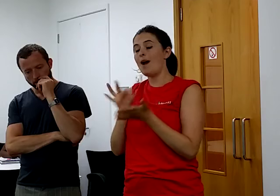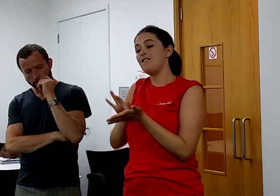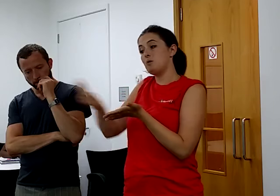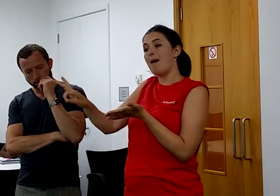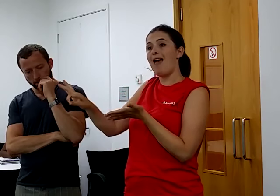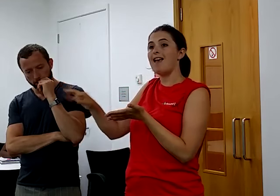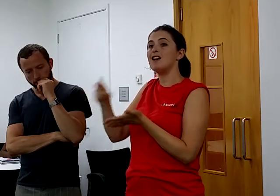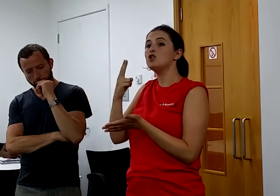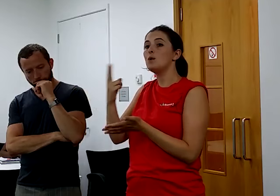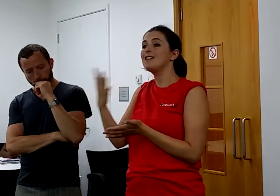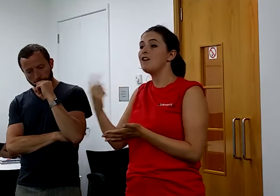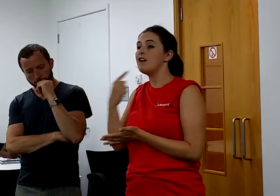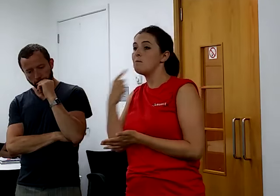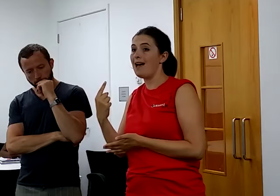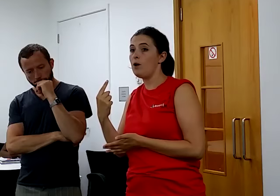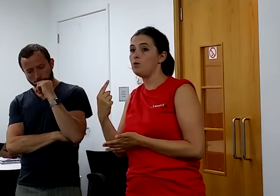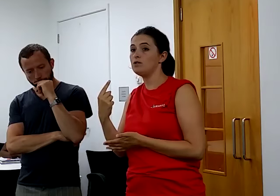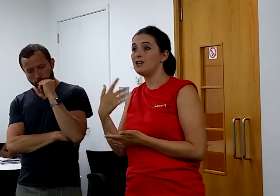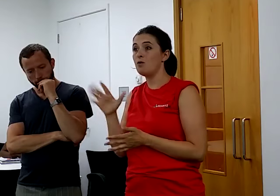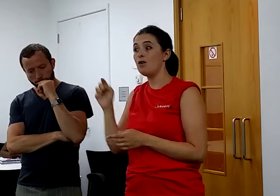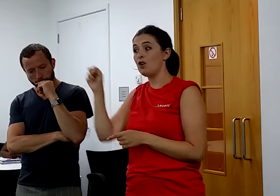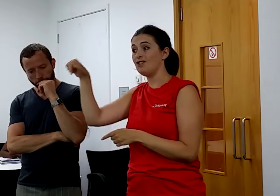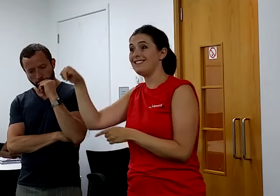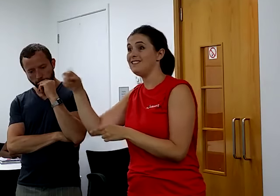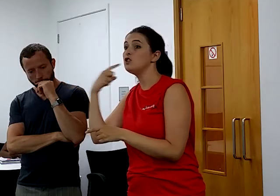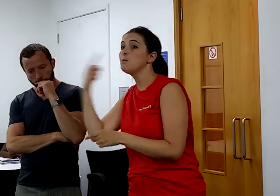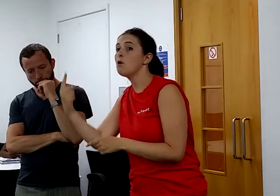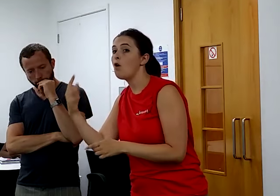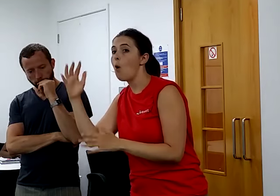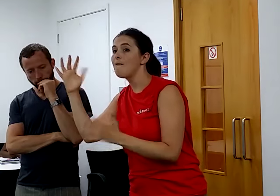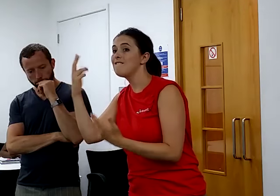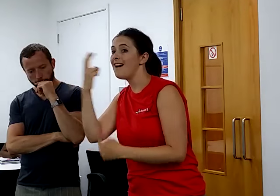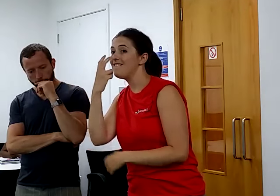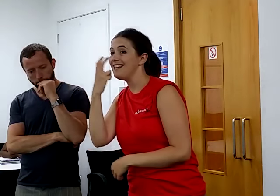o'clock to be able to register to vote to do that.